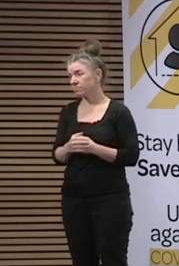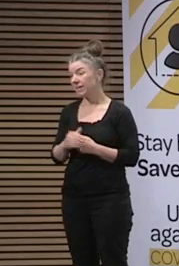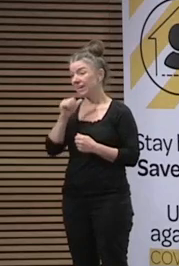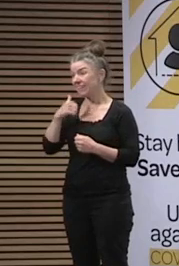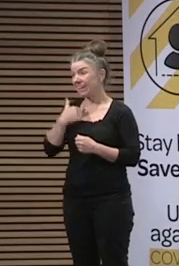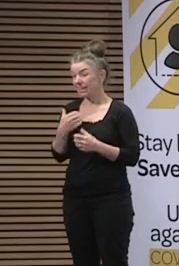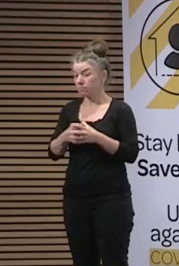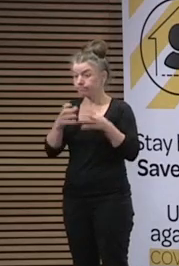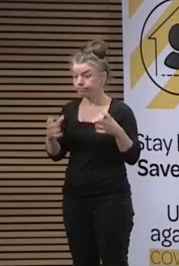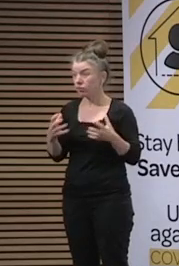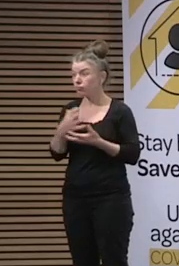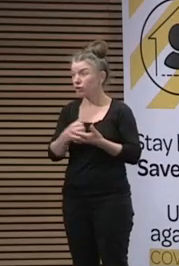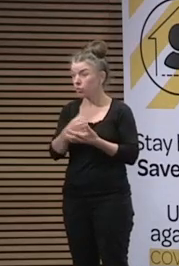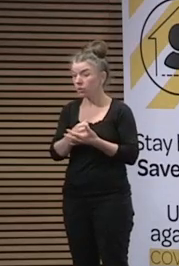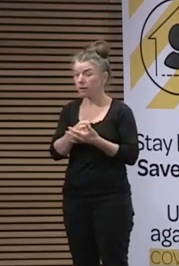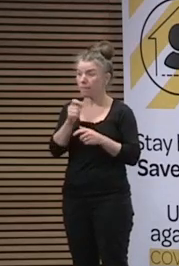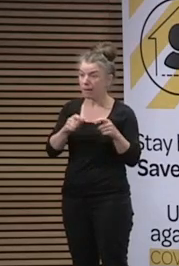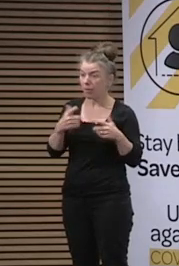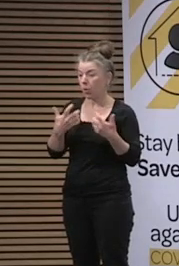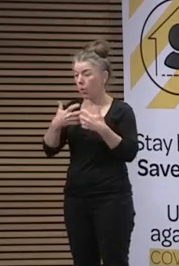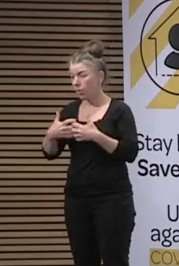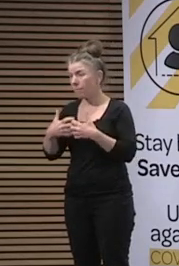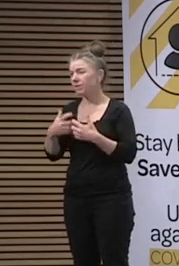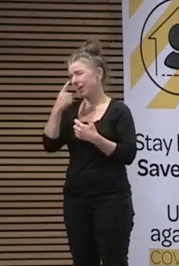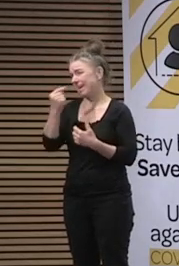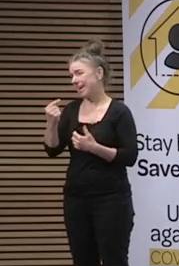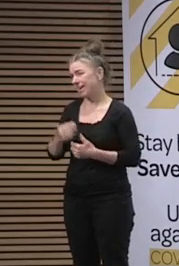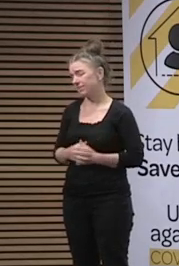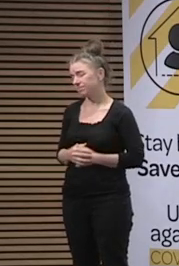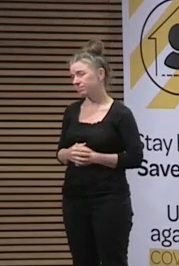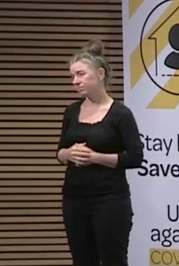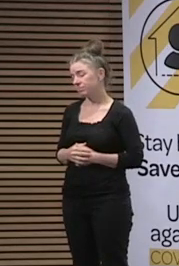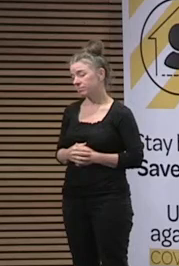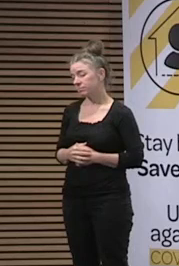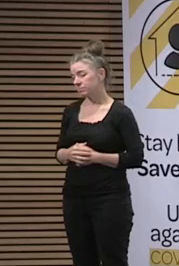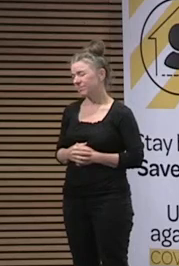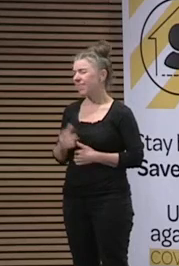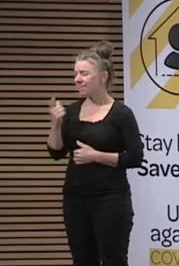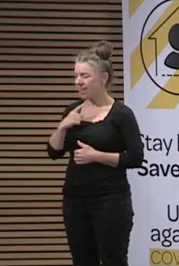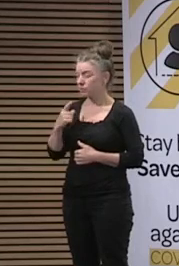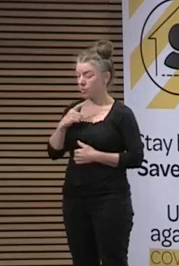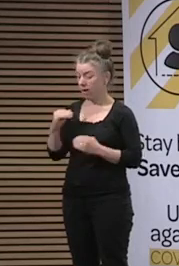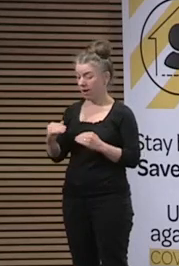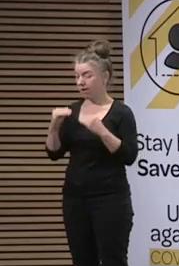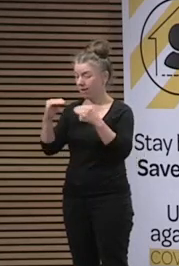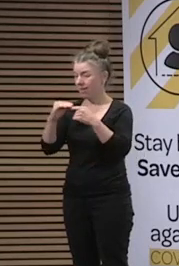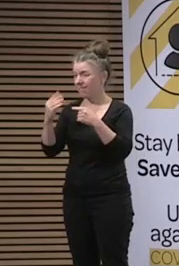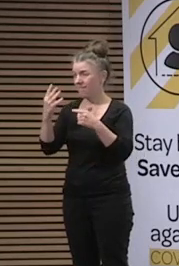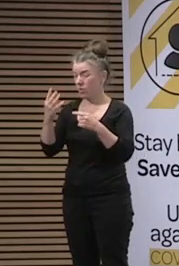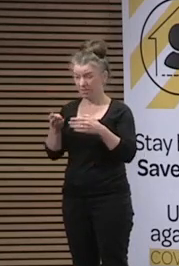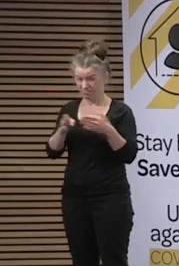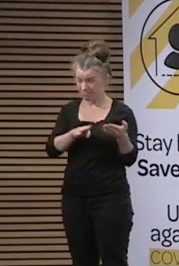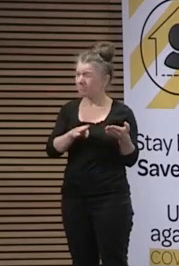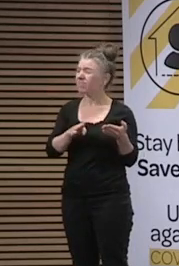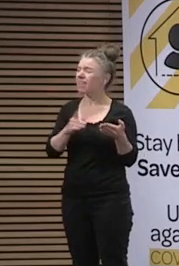needed. This latest sad news reinforces our move to Alert Level 4 and the measures we are all taking